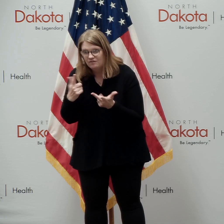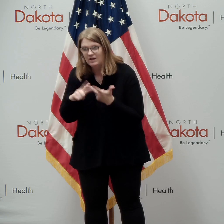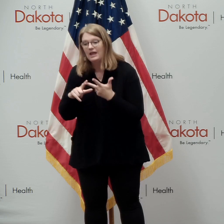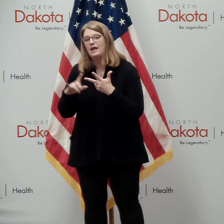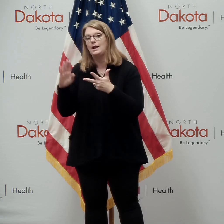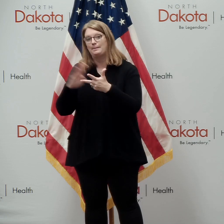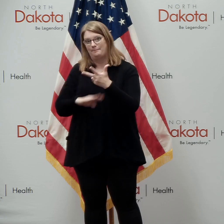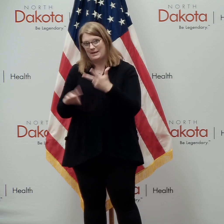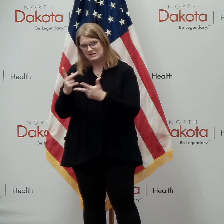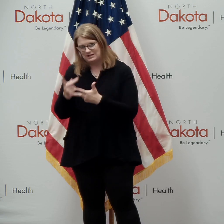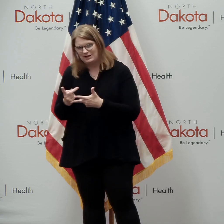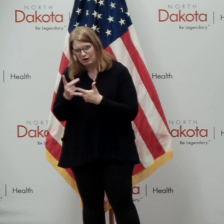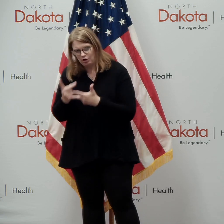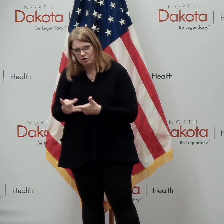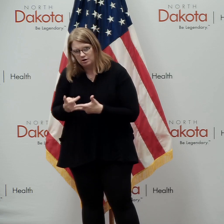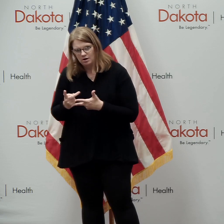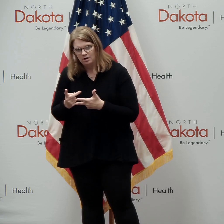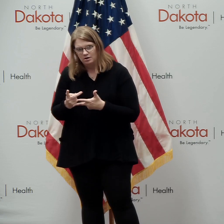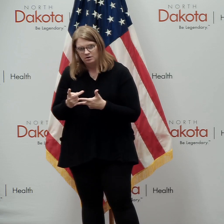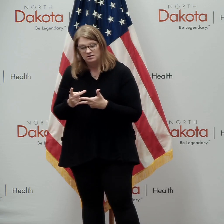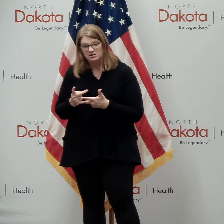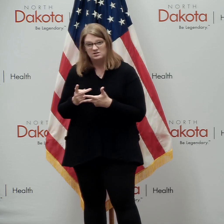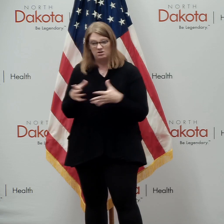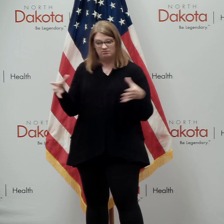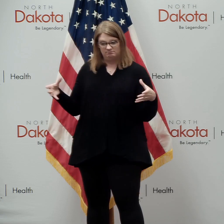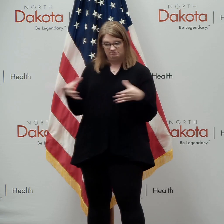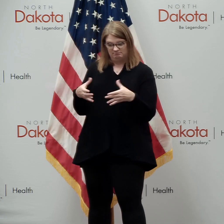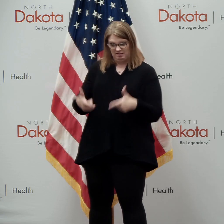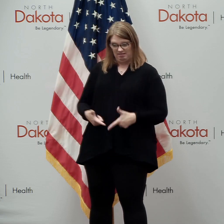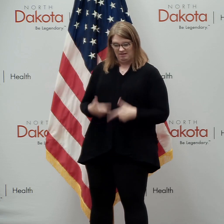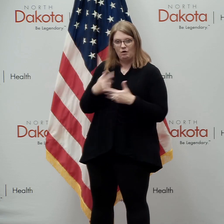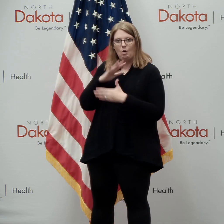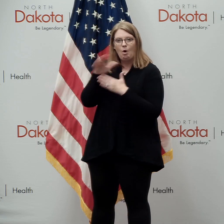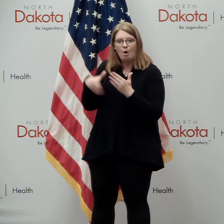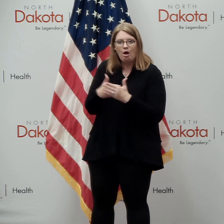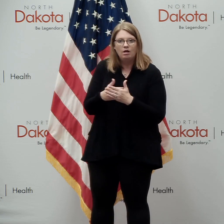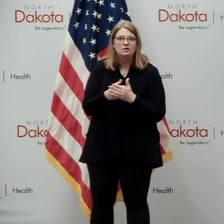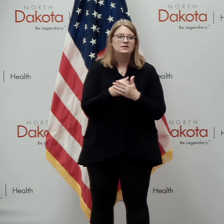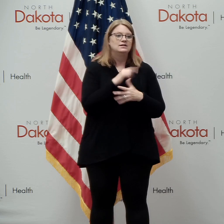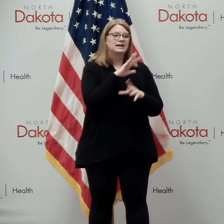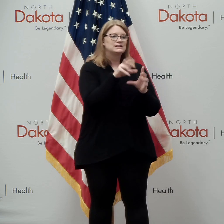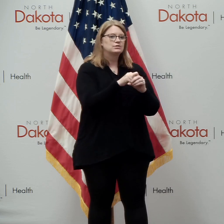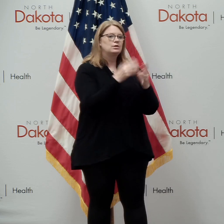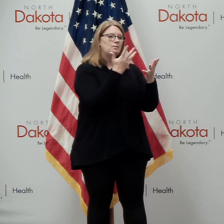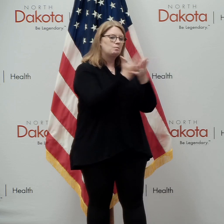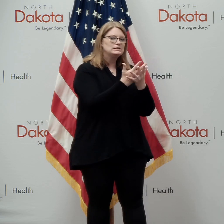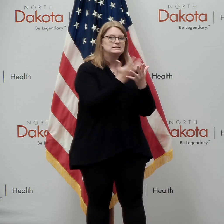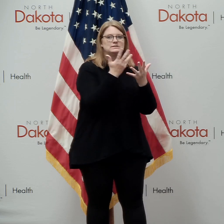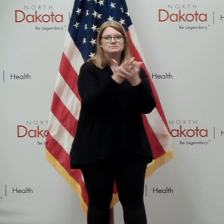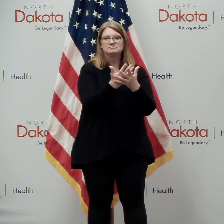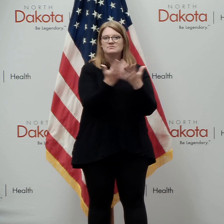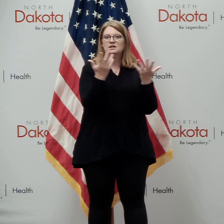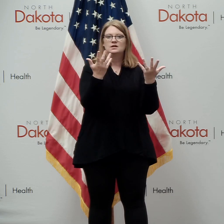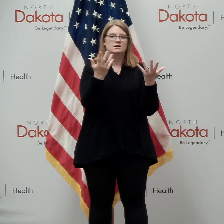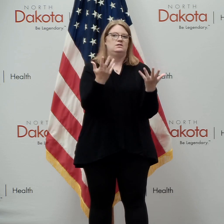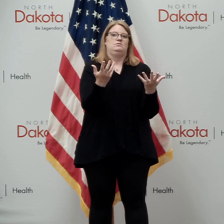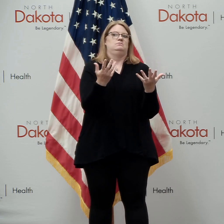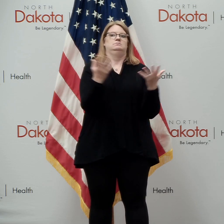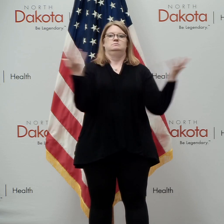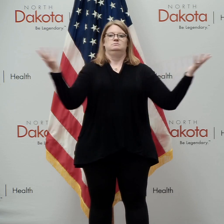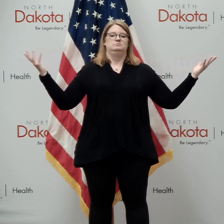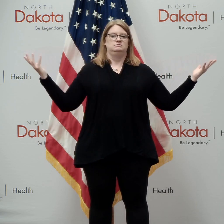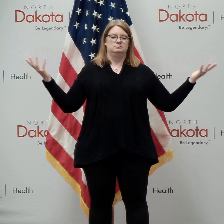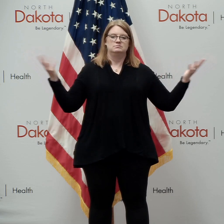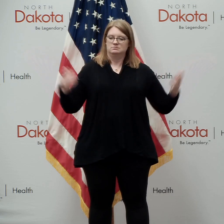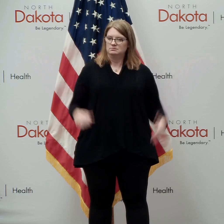basic care. So we're doing all levels of congregate living. We're doing it in our prisons. We're doing it in our jails. We're doing it in all the places where people have had outbreaks.